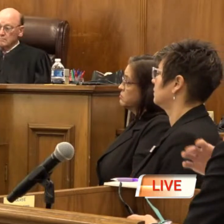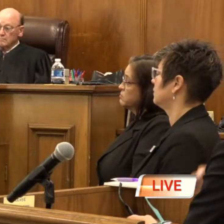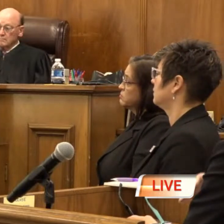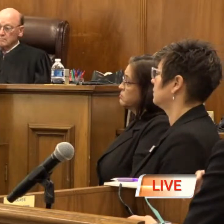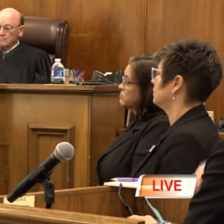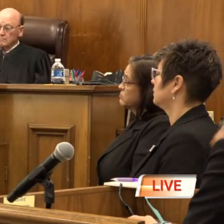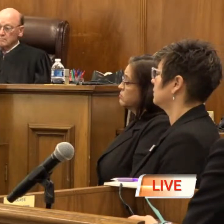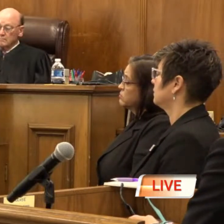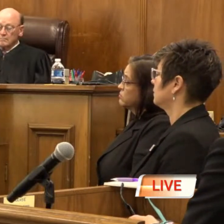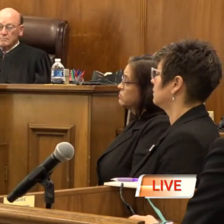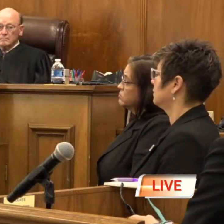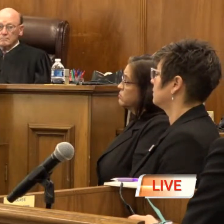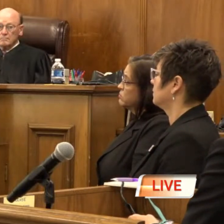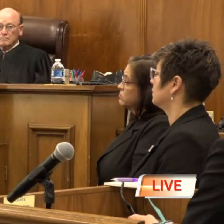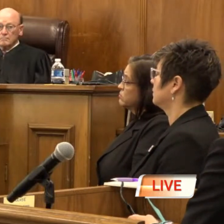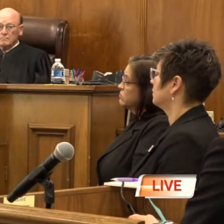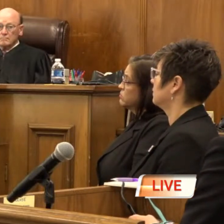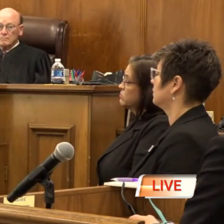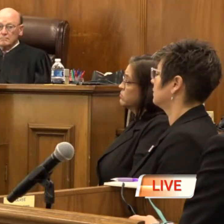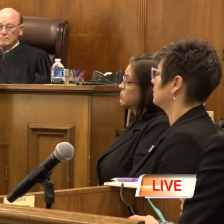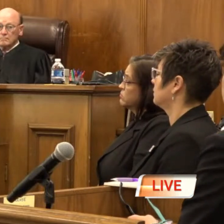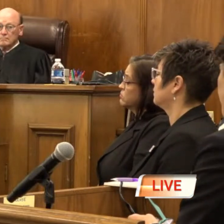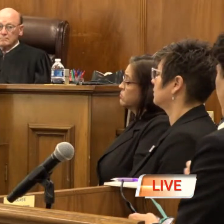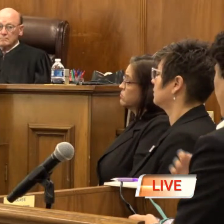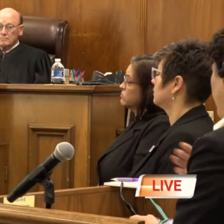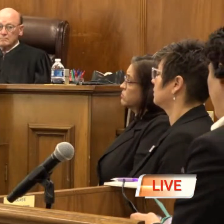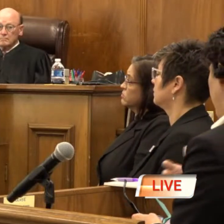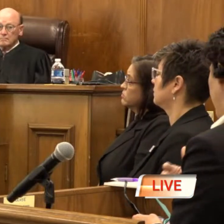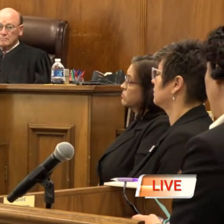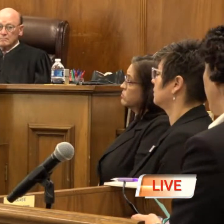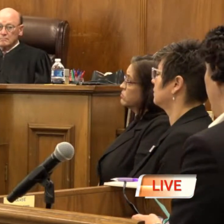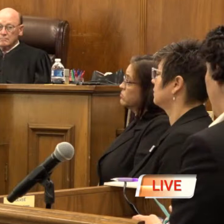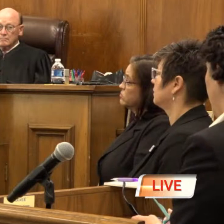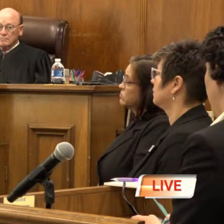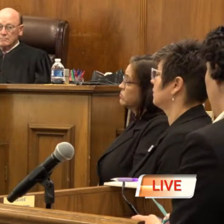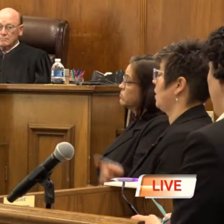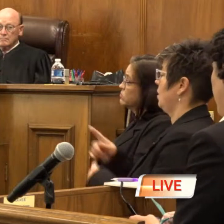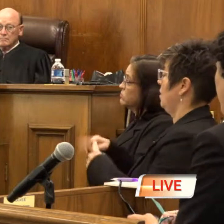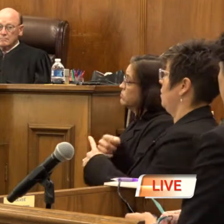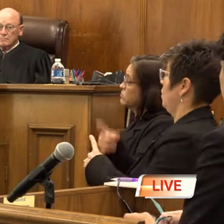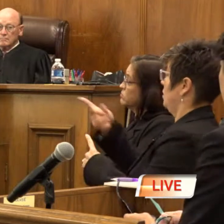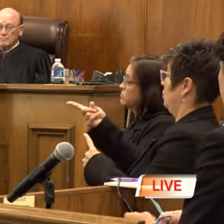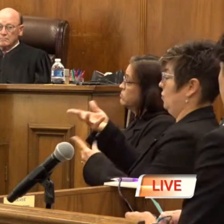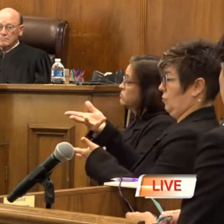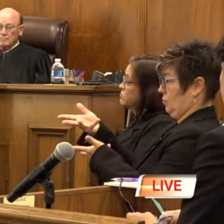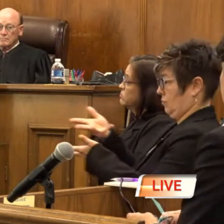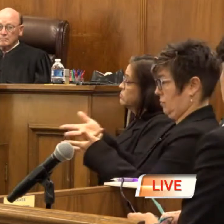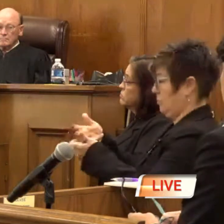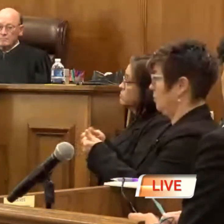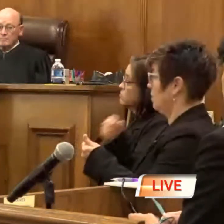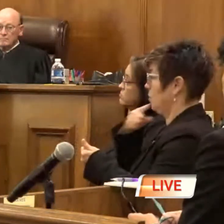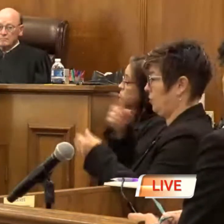are understanding the hearing individual that you're communicating with?